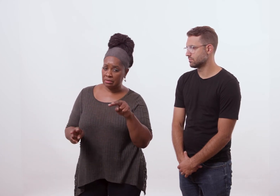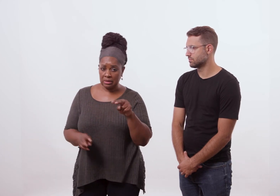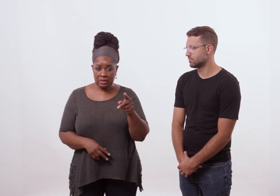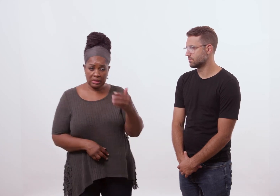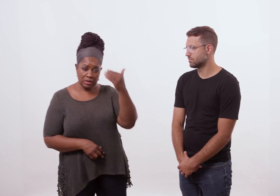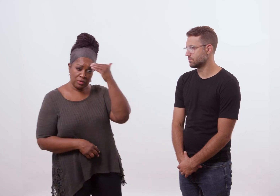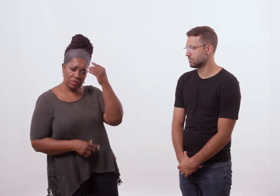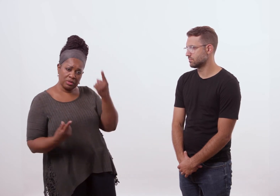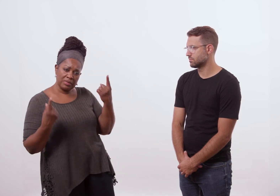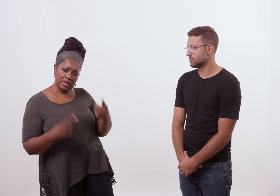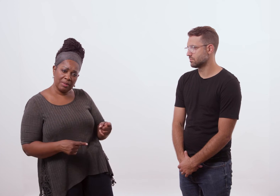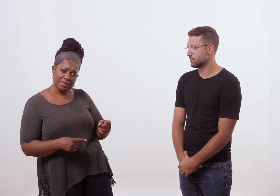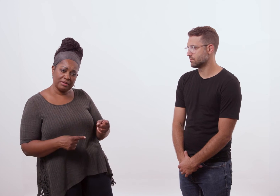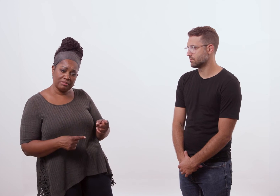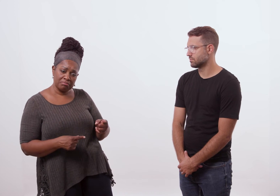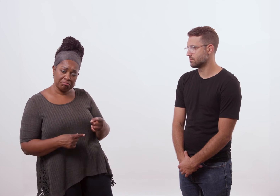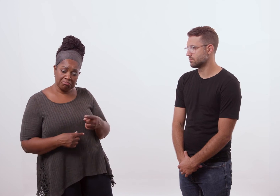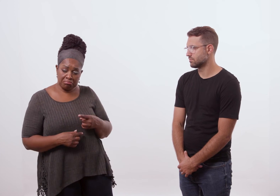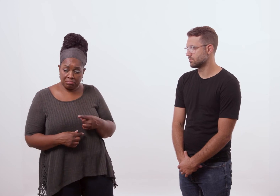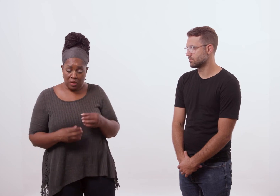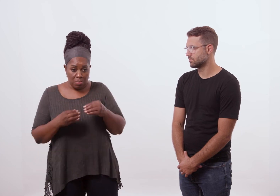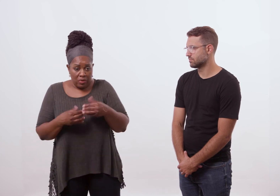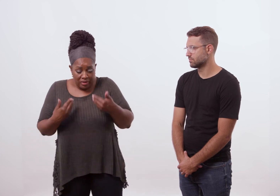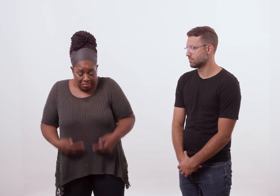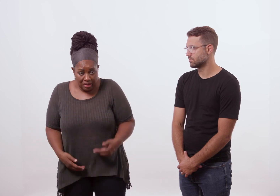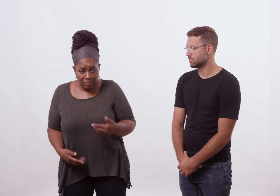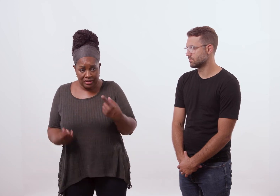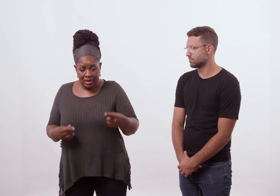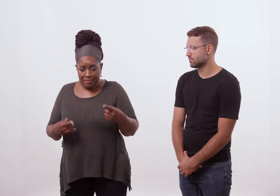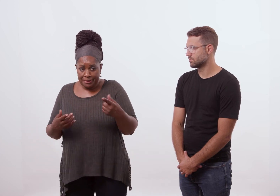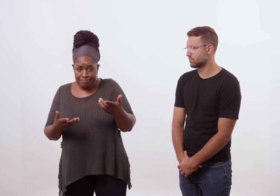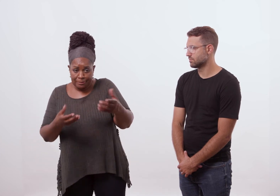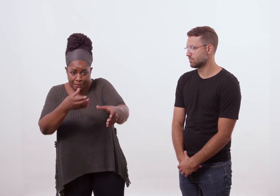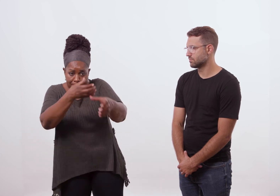Rayek somehow know, even better than she, what is happening?